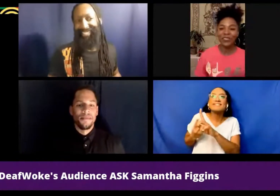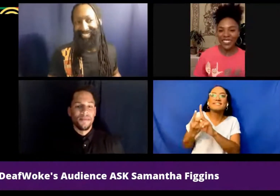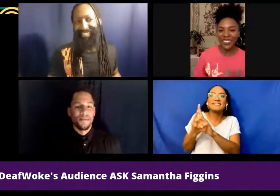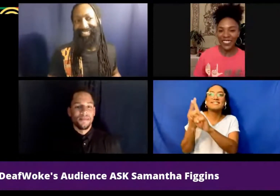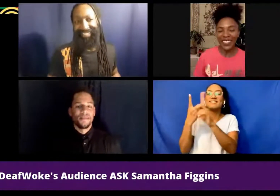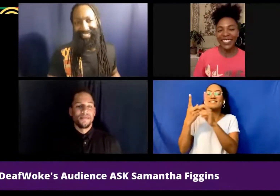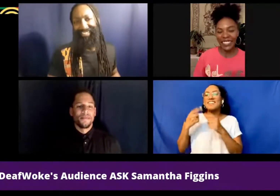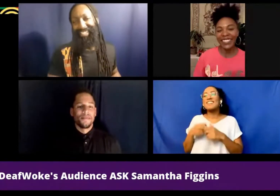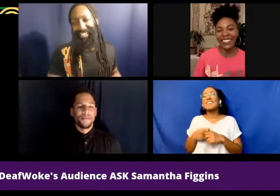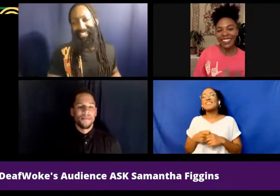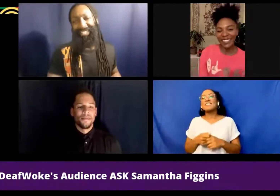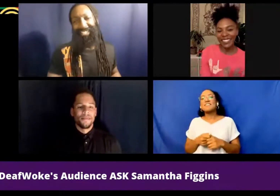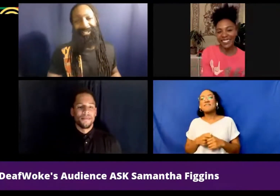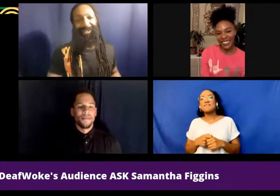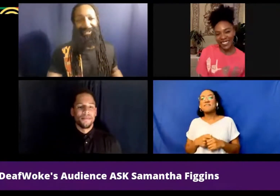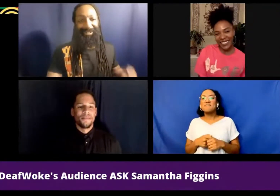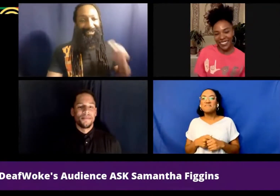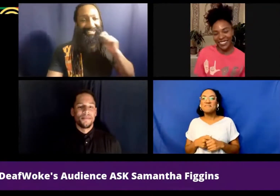yeah, so.